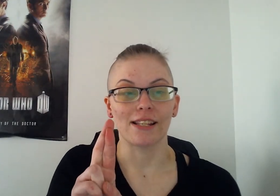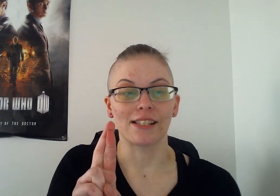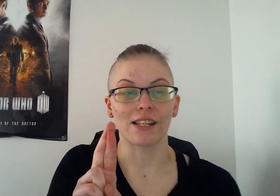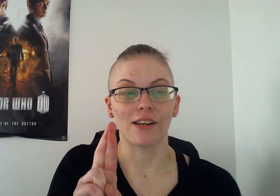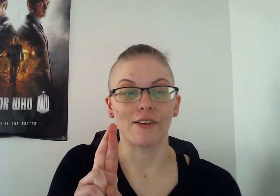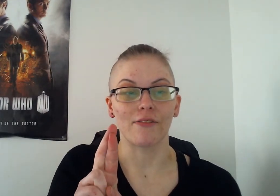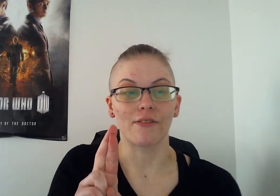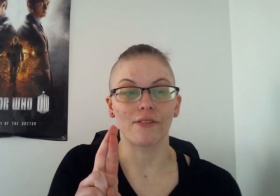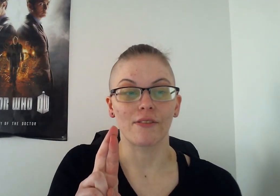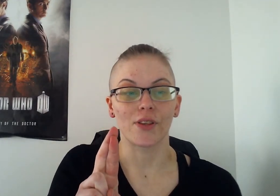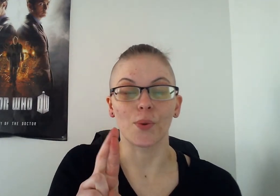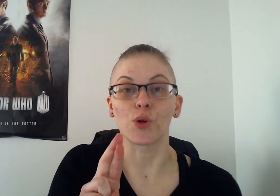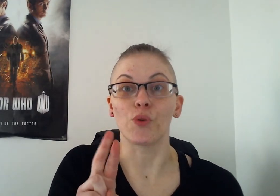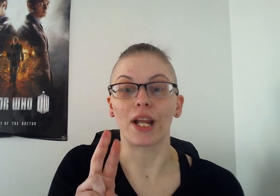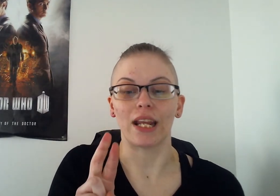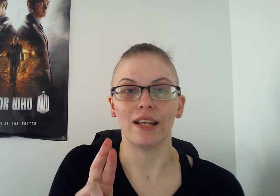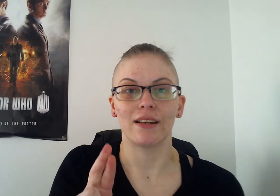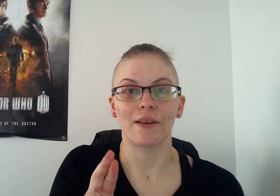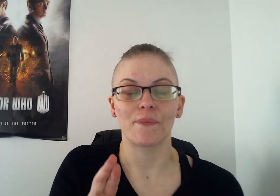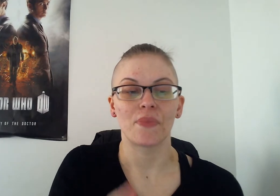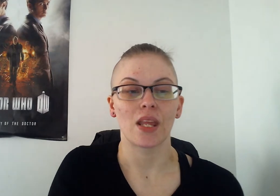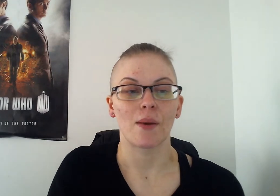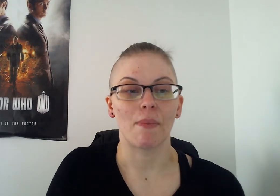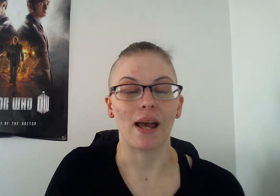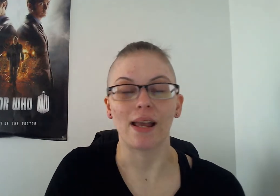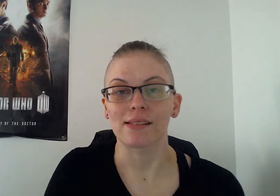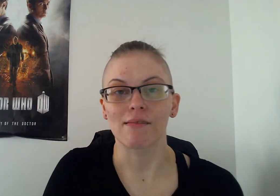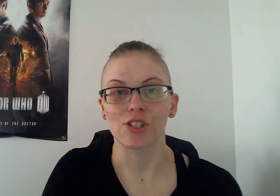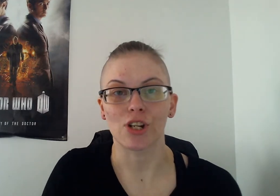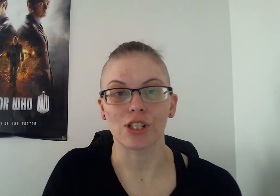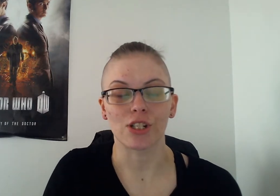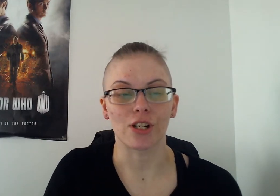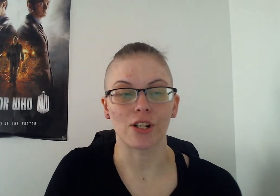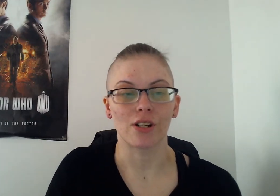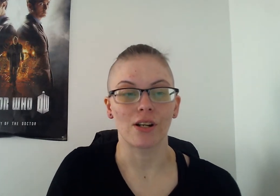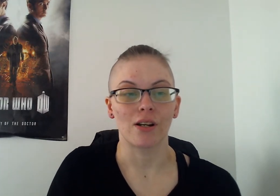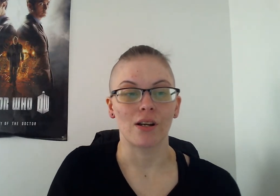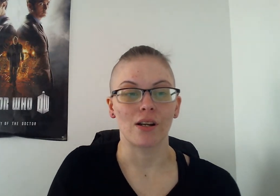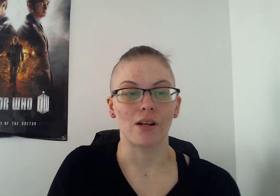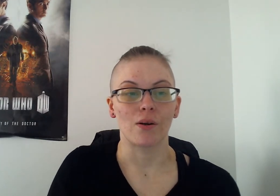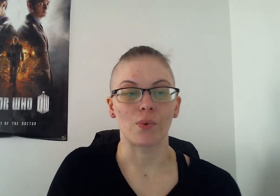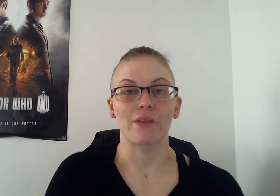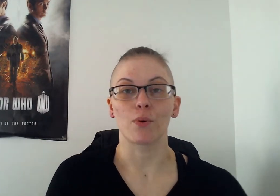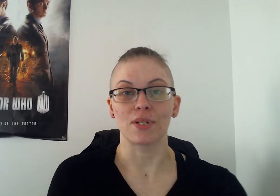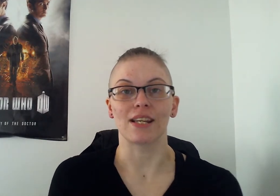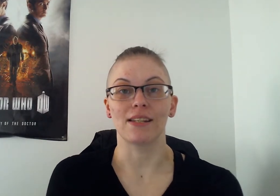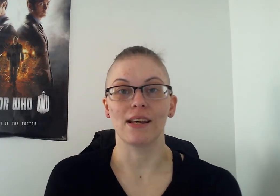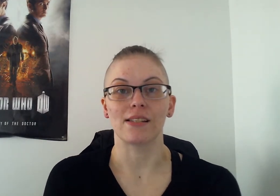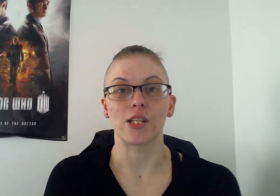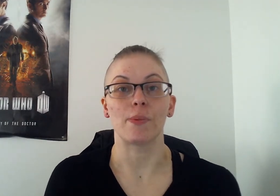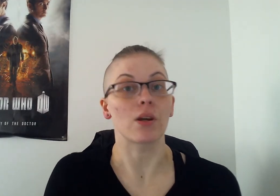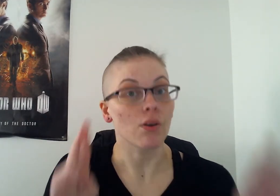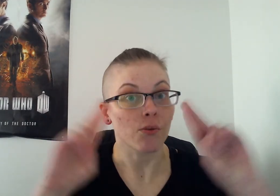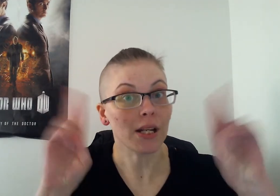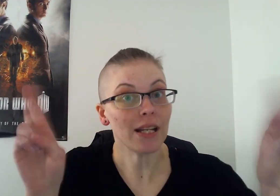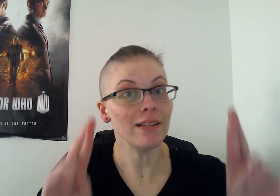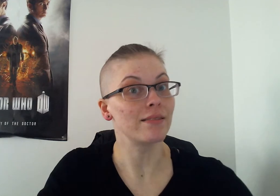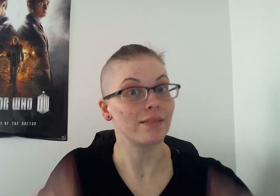think of the word ready. My ASL instructor, whenever we were taking a test, he'd be like, ready? Are